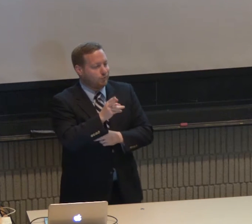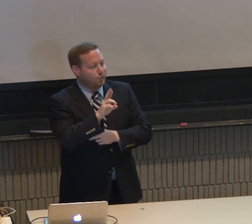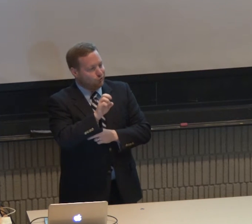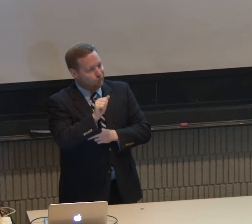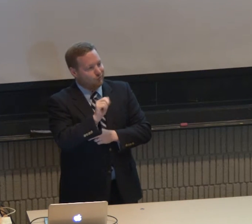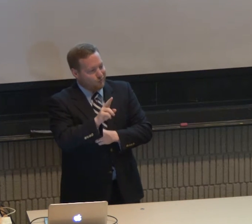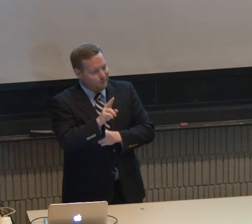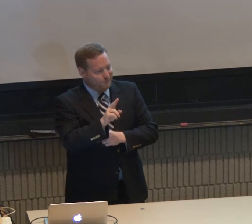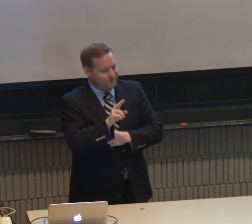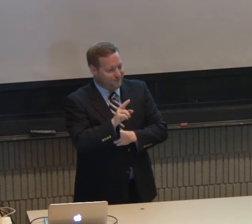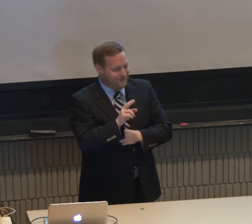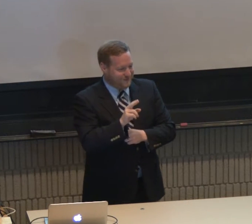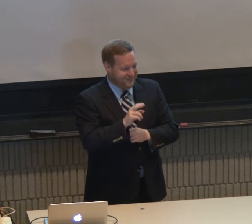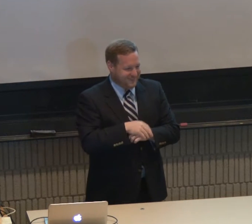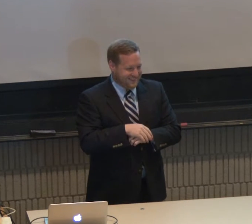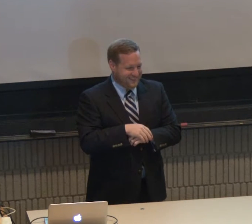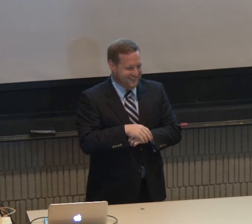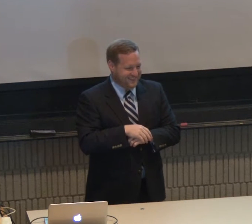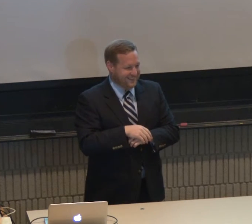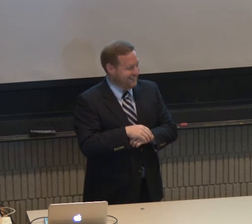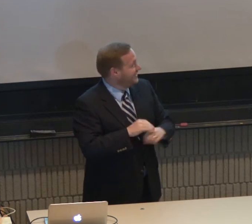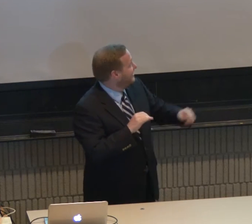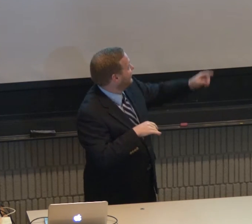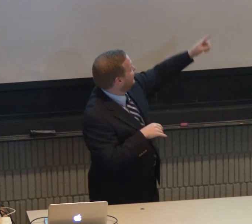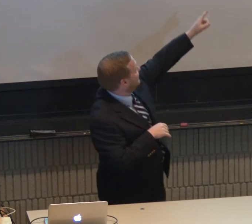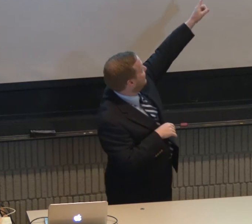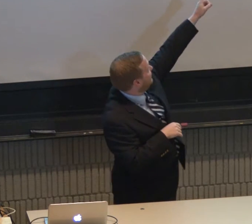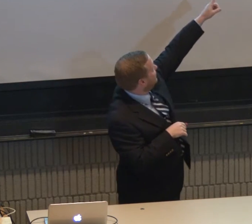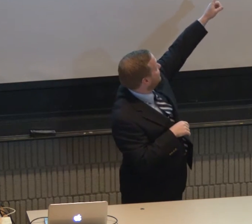the Maternal and Child Health Bureau.